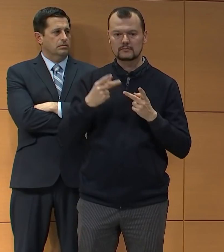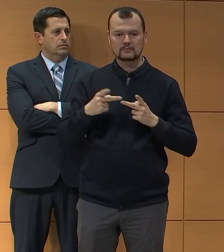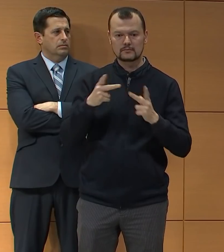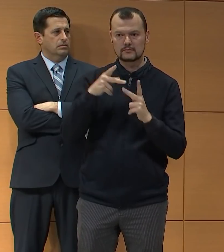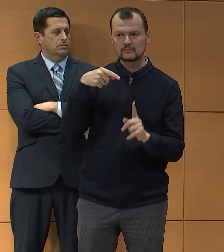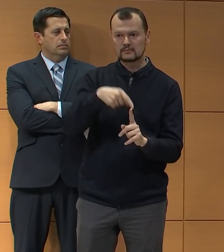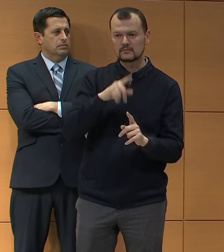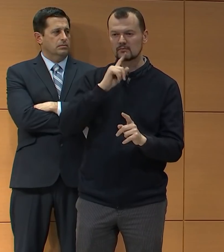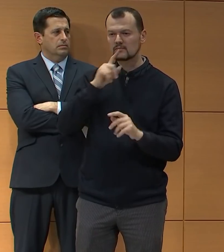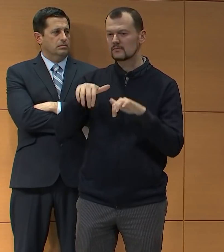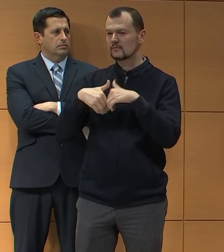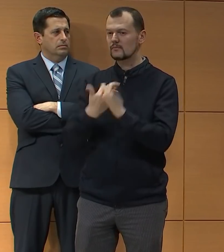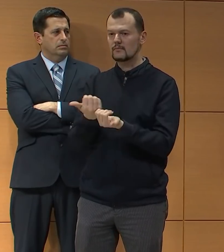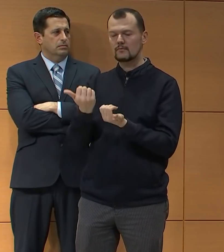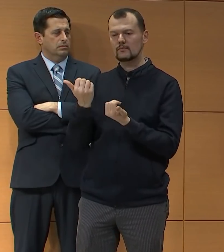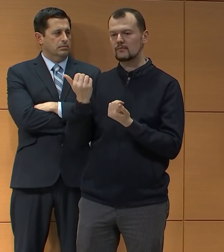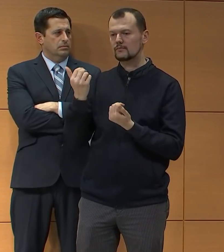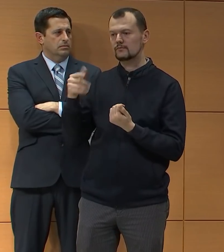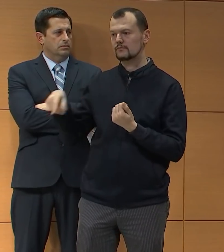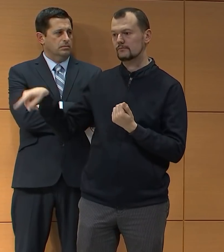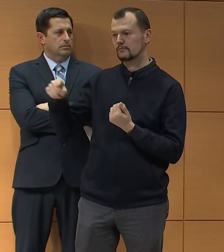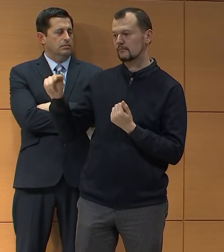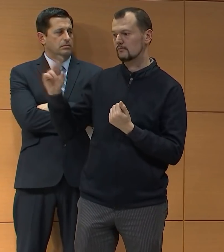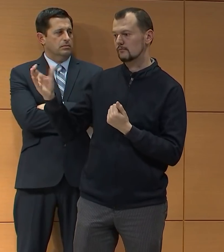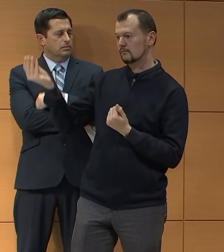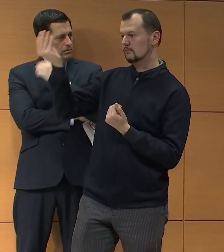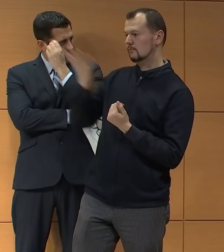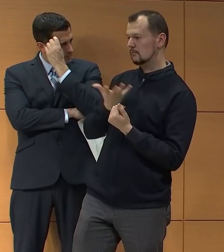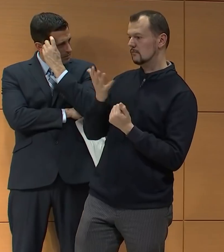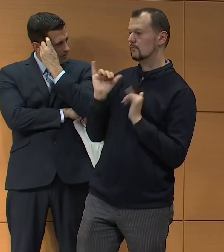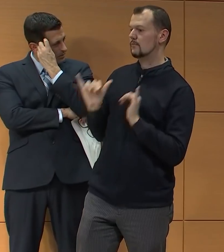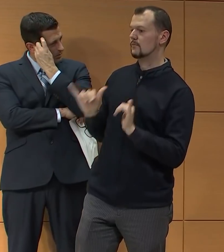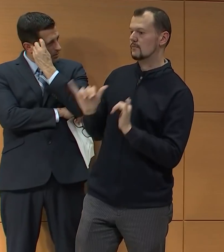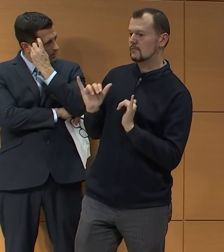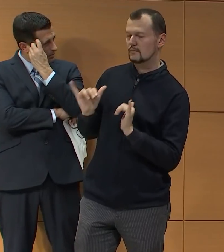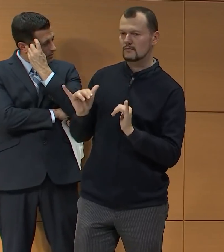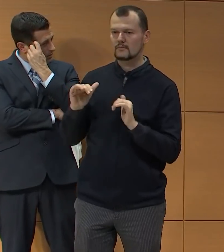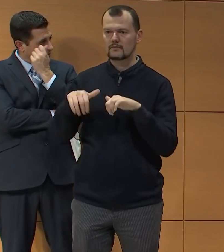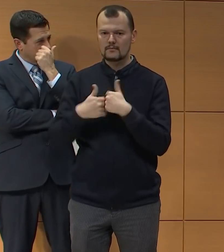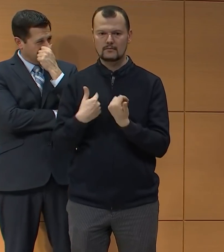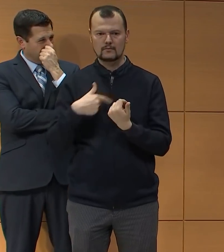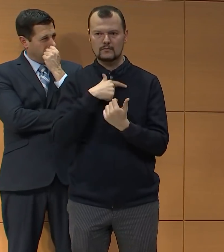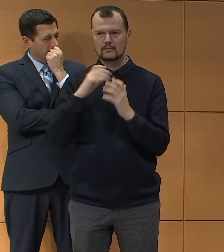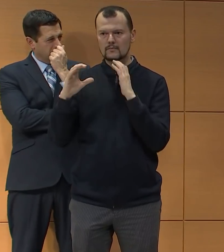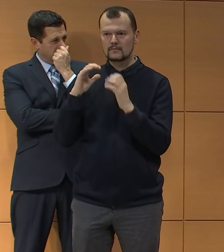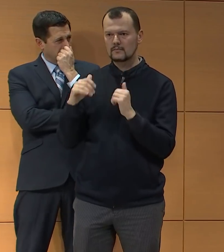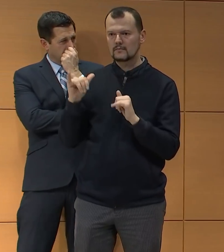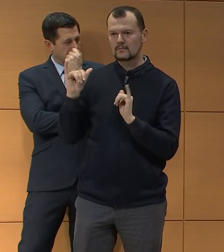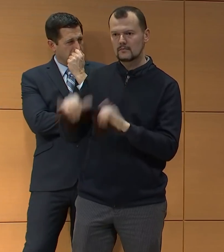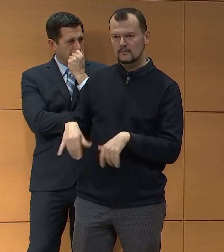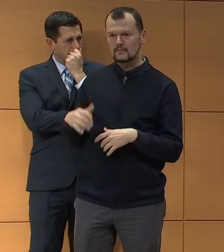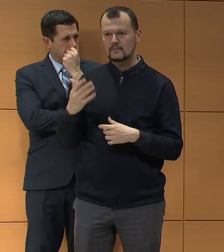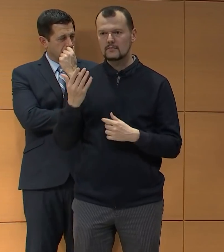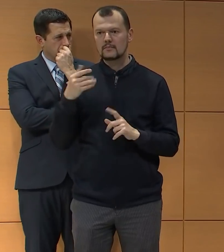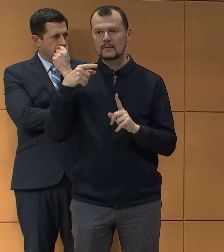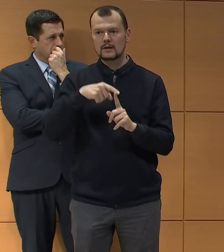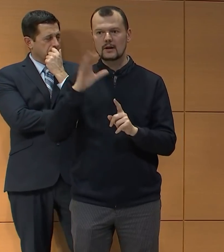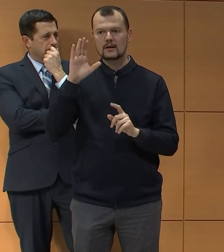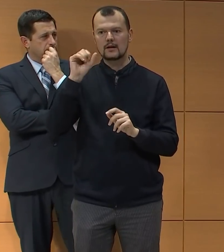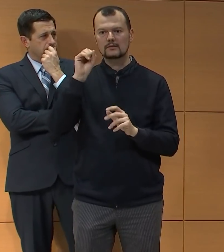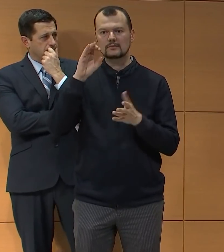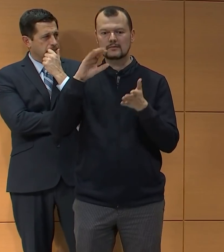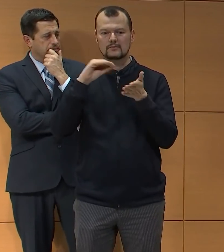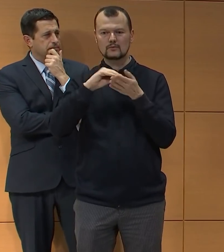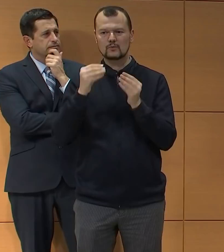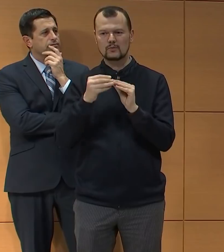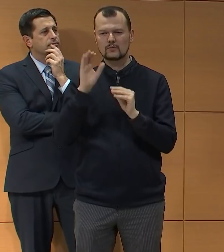so that brought us to the case number 1, and we began to observe that person,